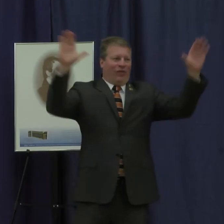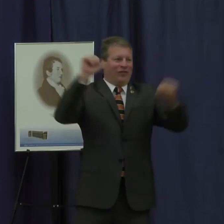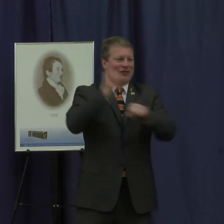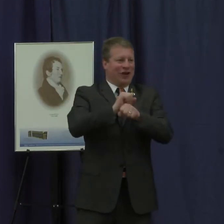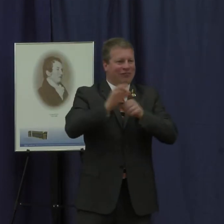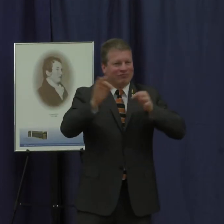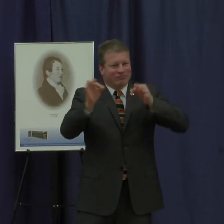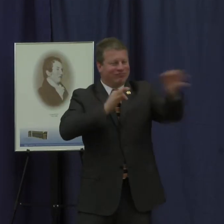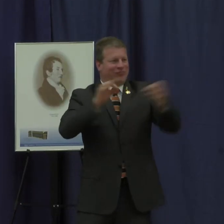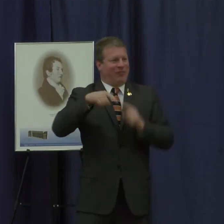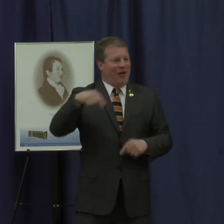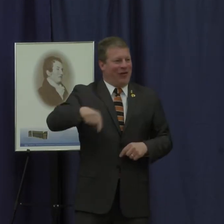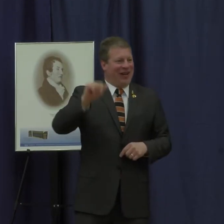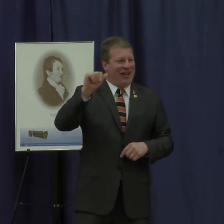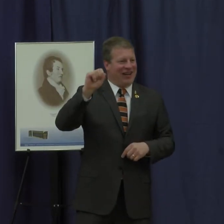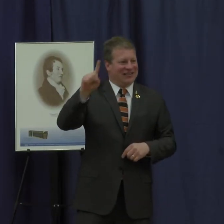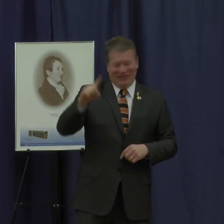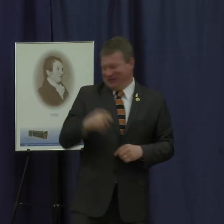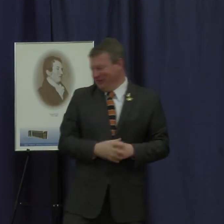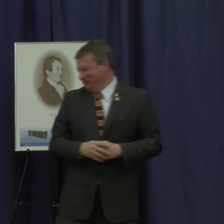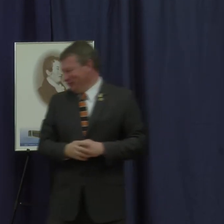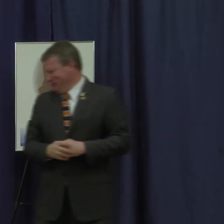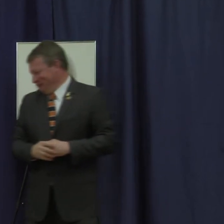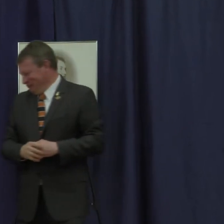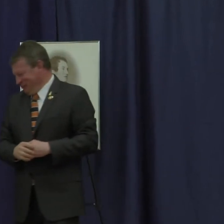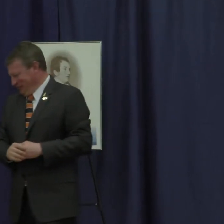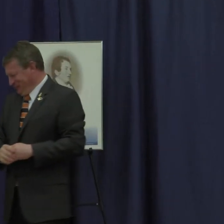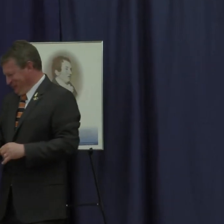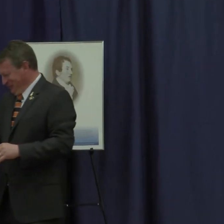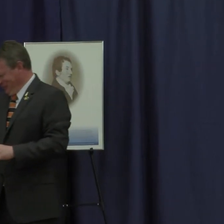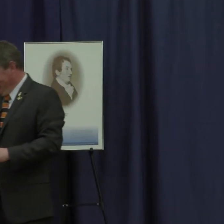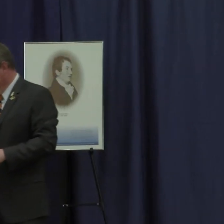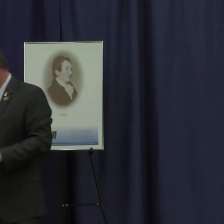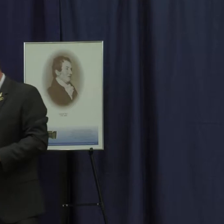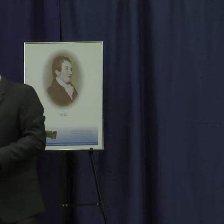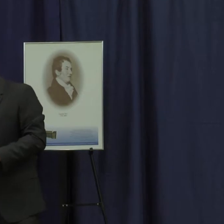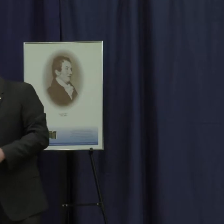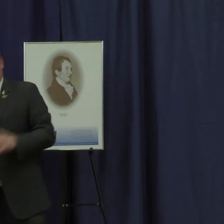Our students did an amazing job talking about the American School for the Deaf.